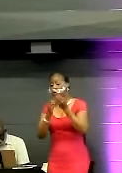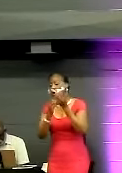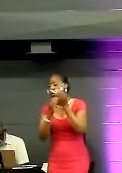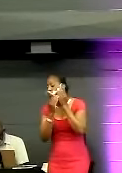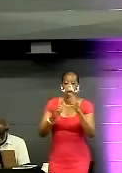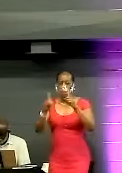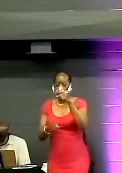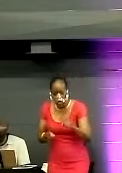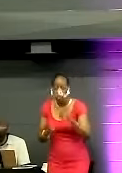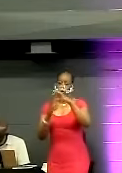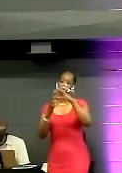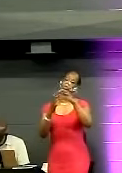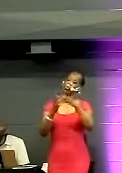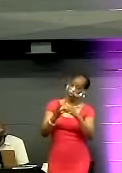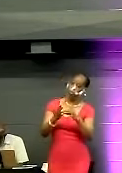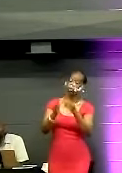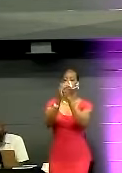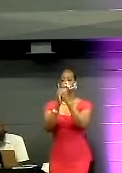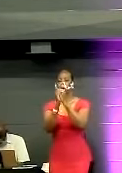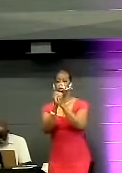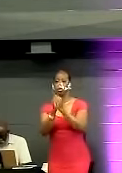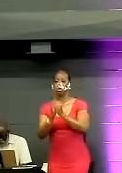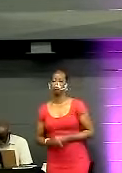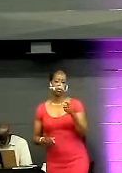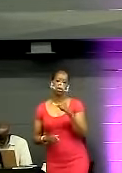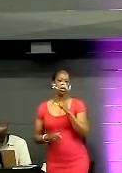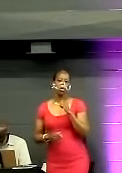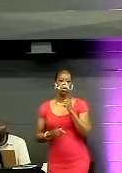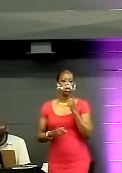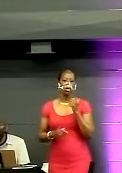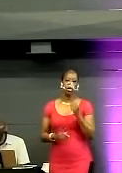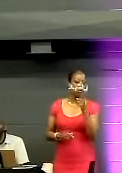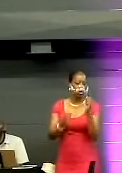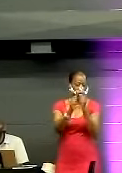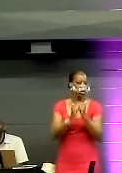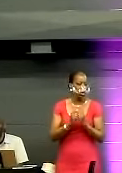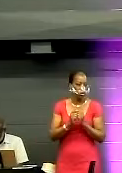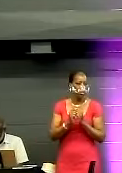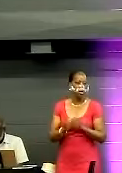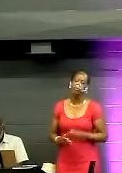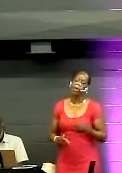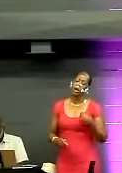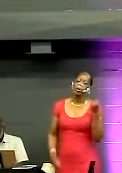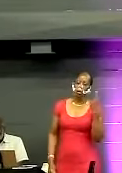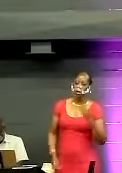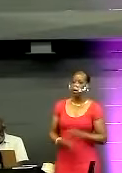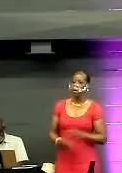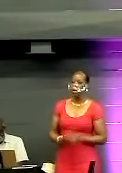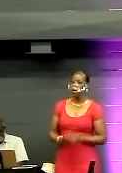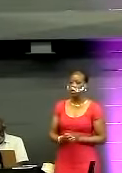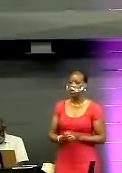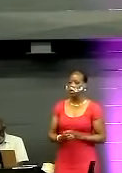worship. Okay, y'all don't wanna be real with me. Yeah, I got you. I got you. Listen, we're in a new